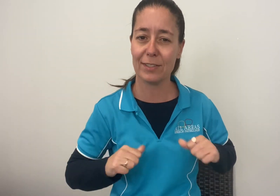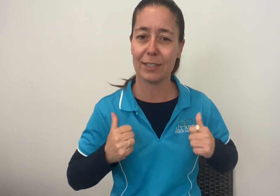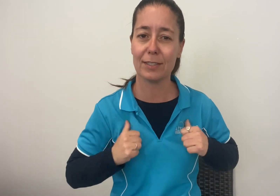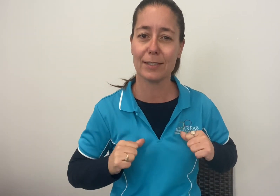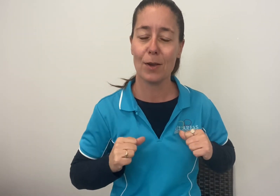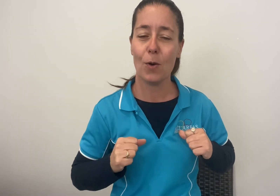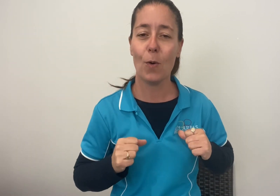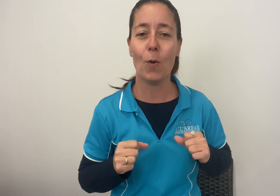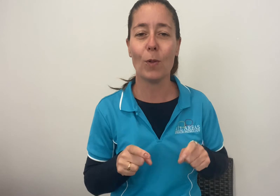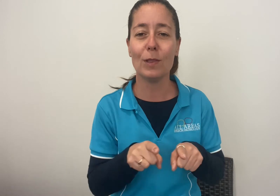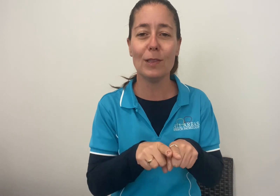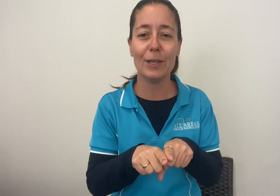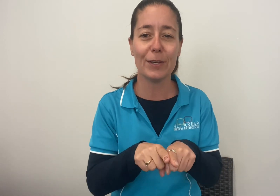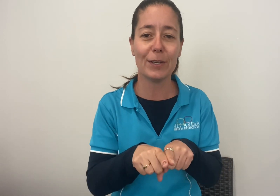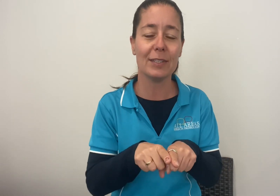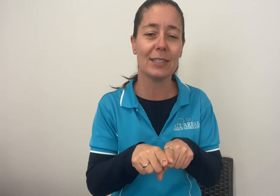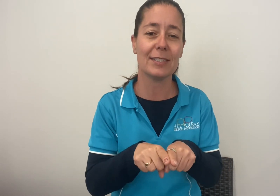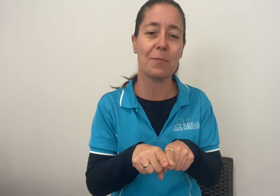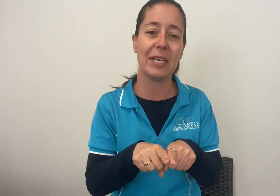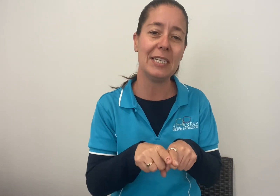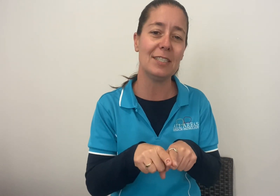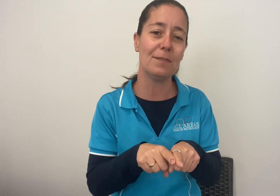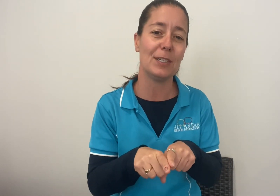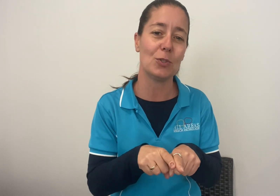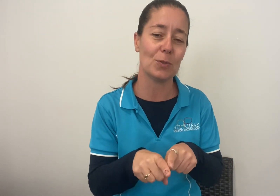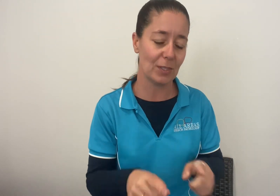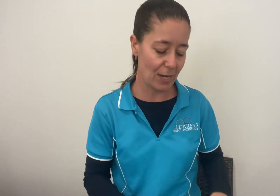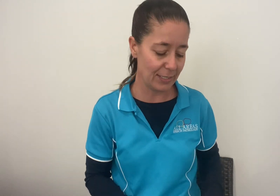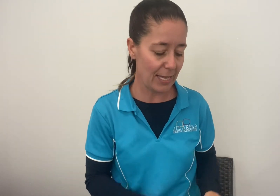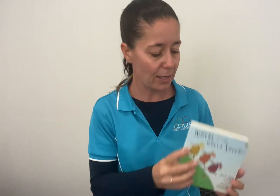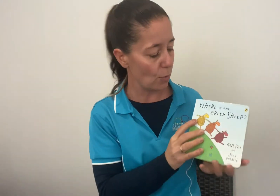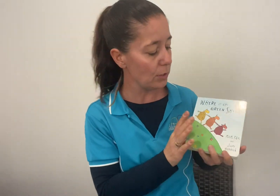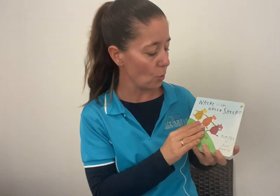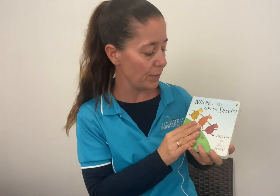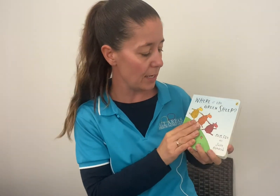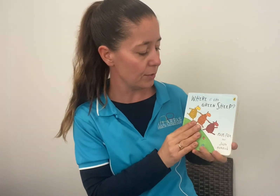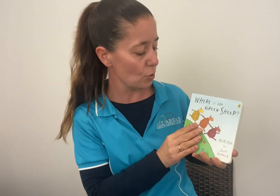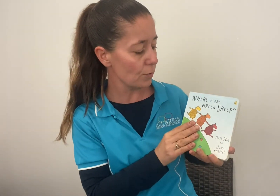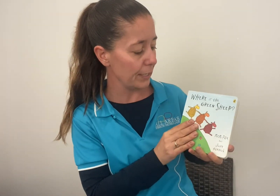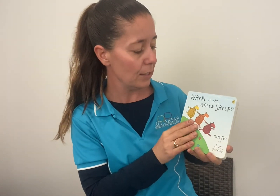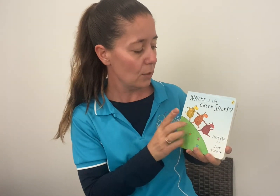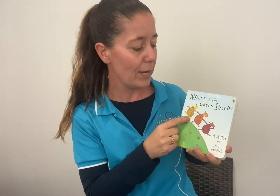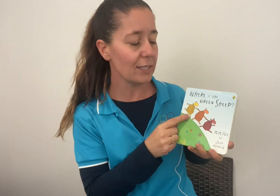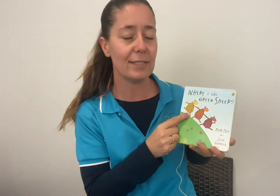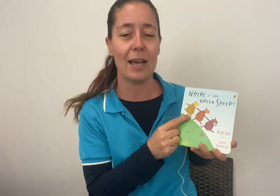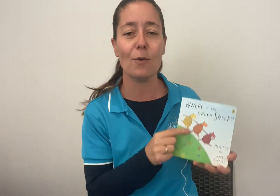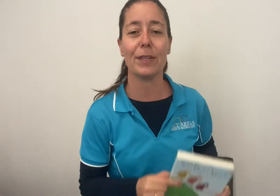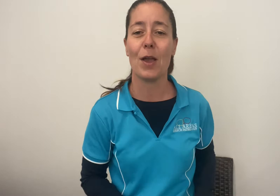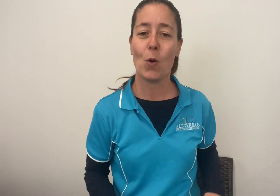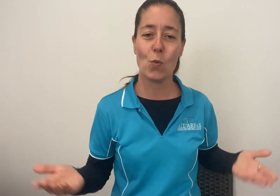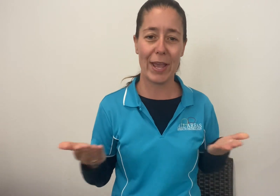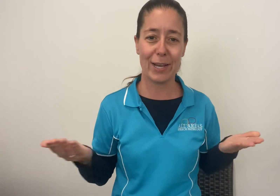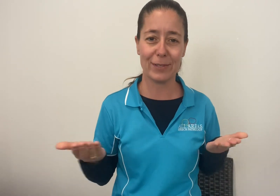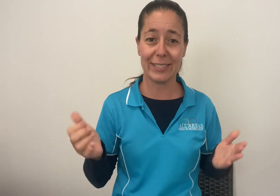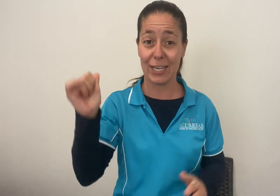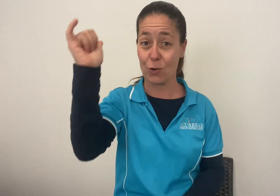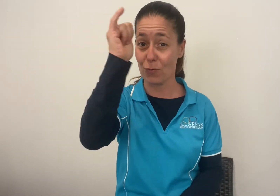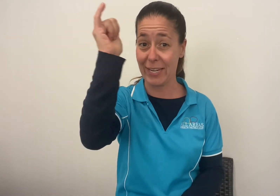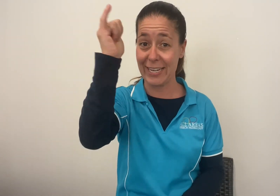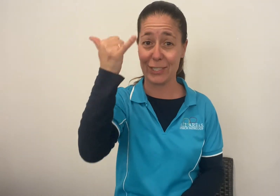practice or learn some individual signs that go along with our story. We're going to start with where is the green